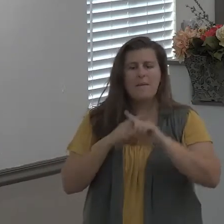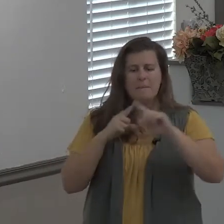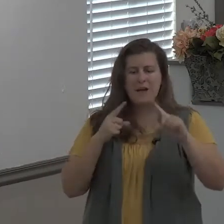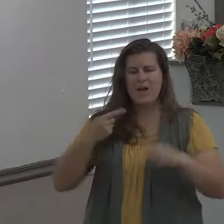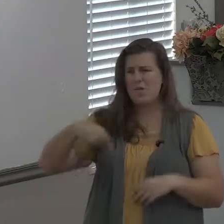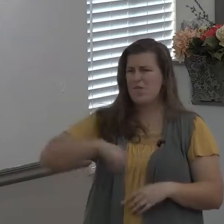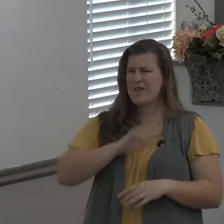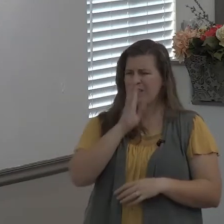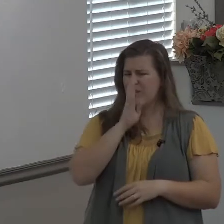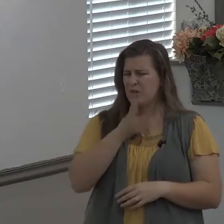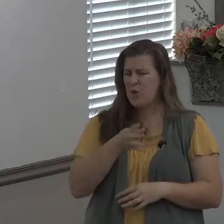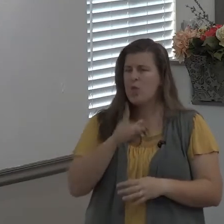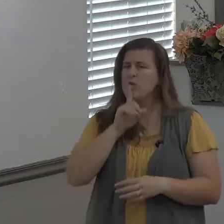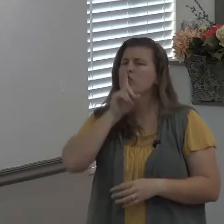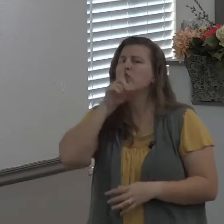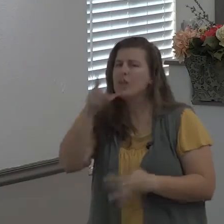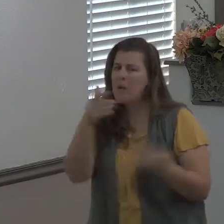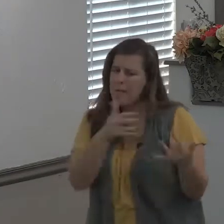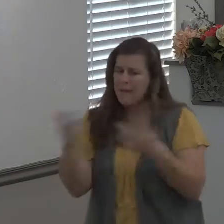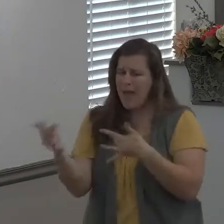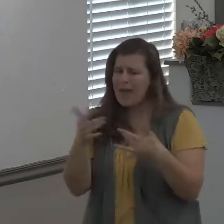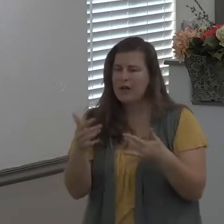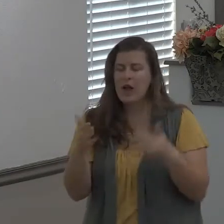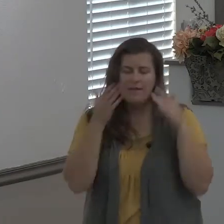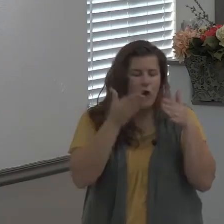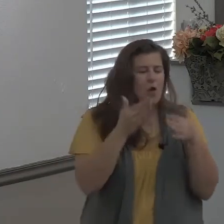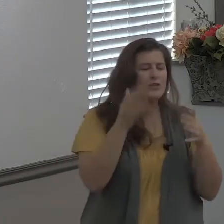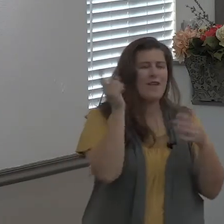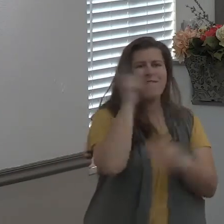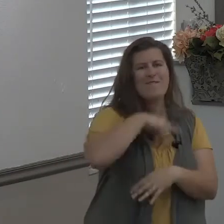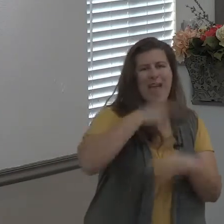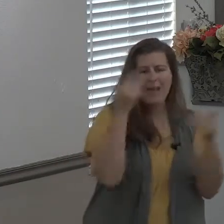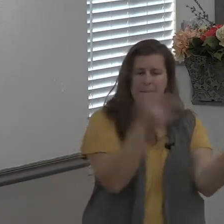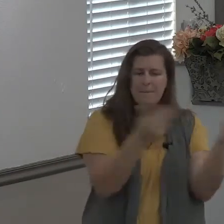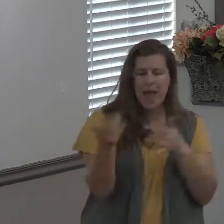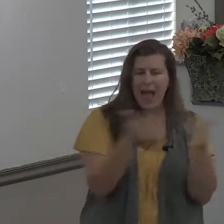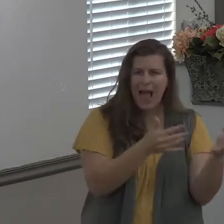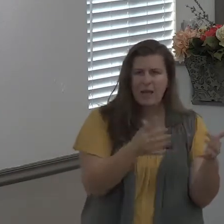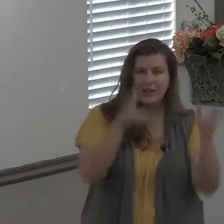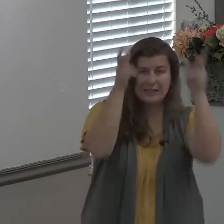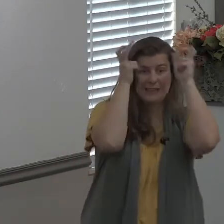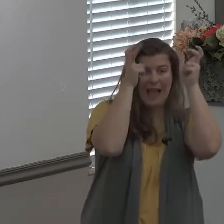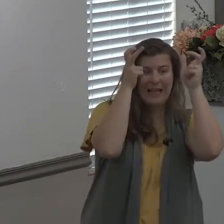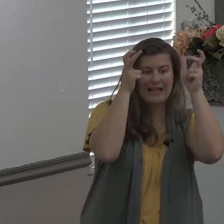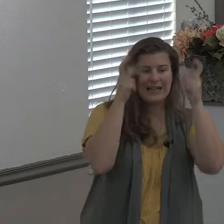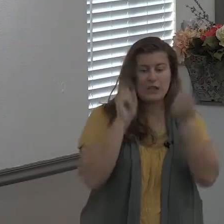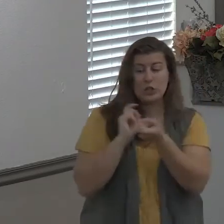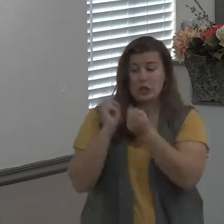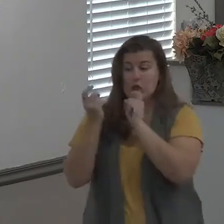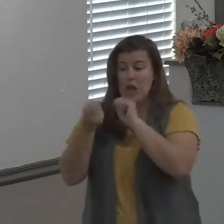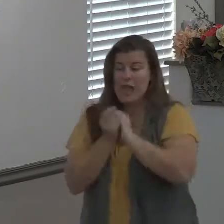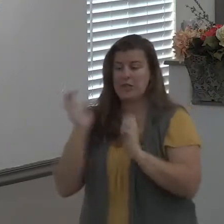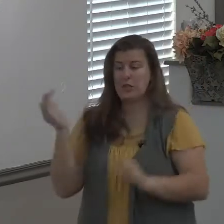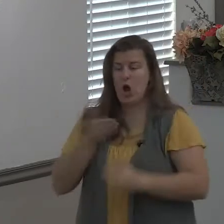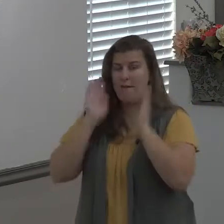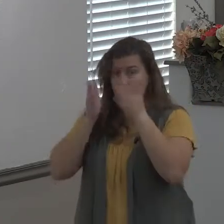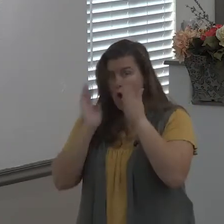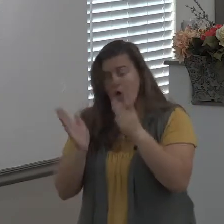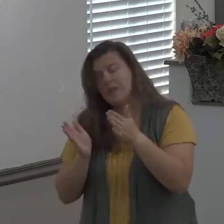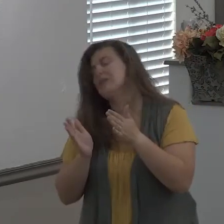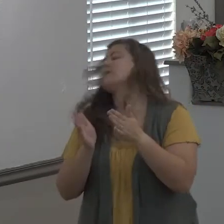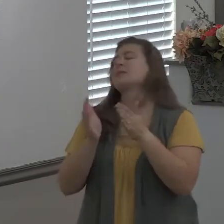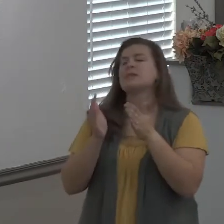have power. But the problem is we've taken our eyes off the real battle. And we put our eyes on a fake battle, and Satan,